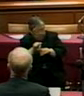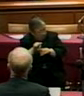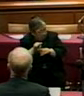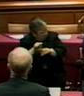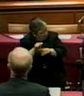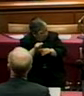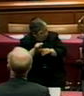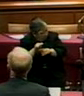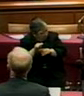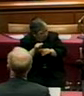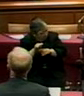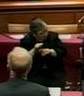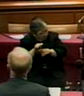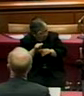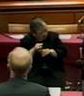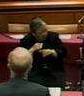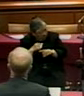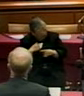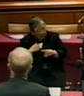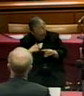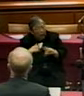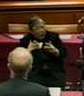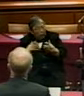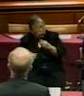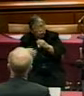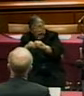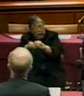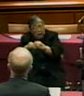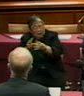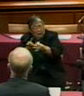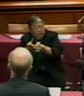I just wanted to add a comment to Al as well.